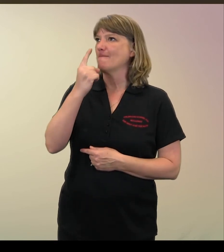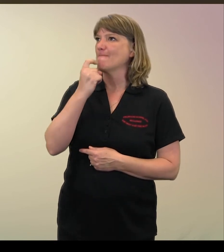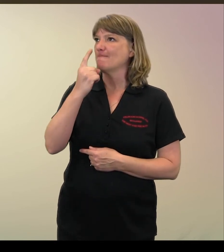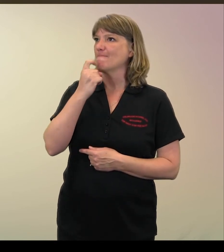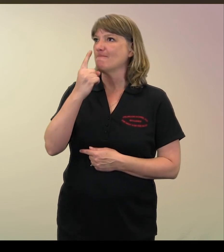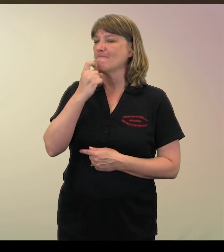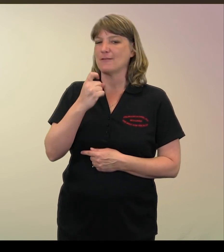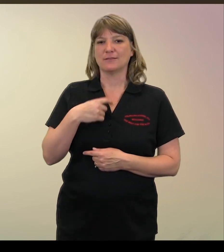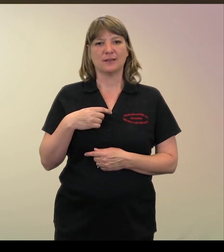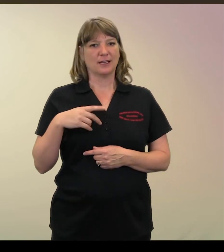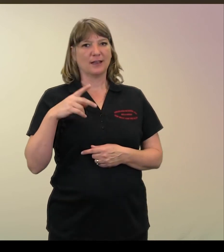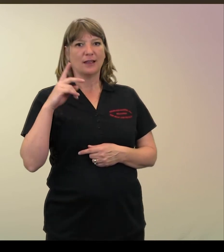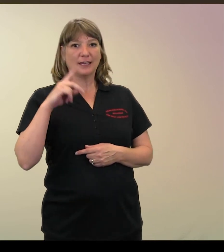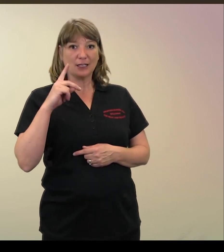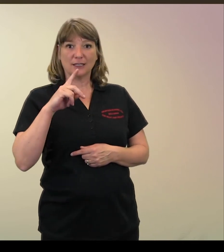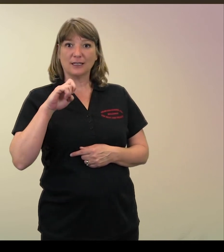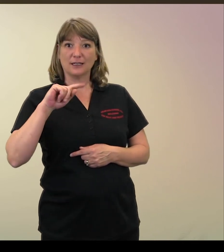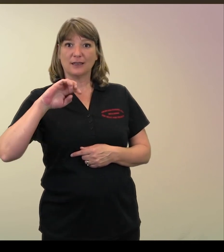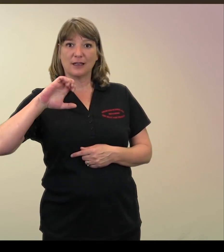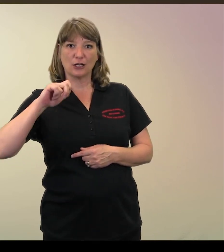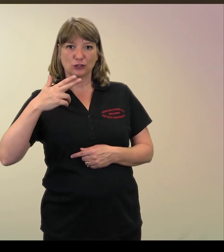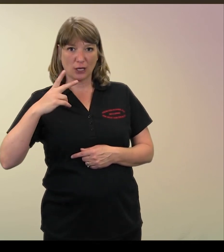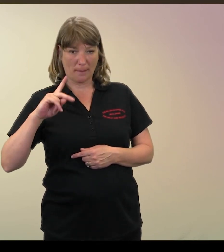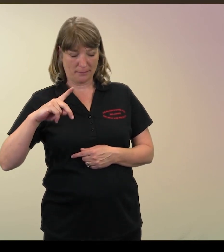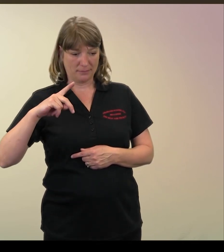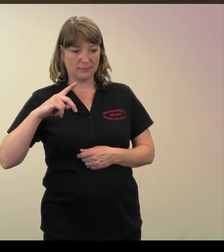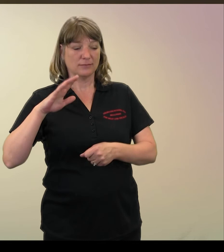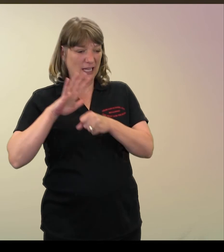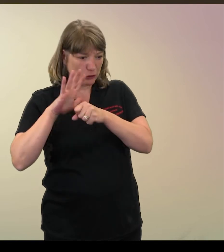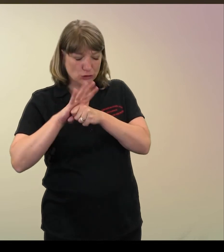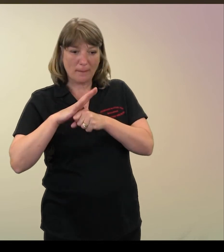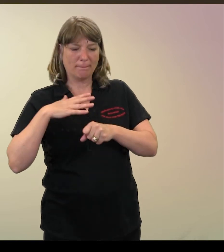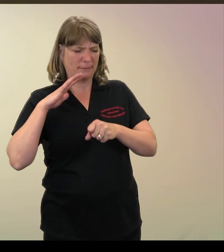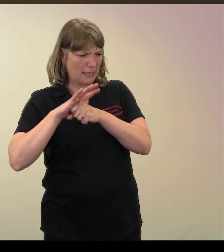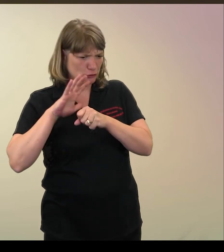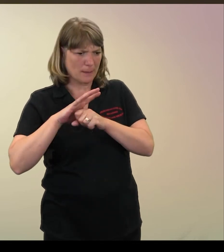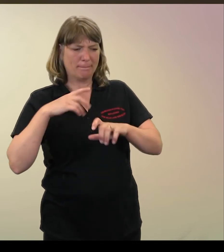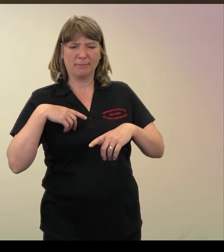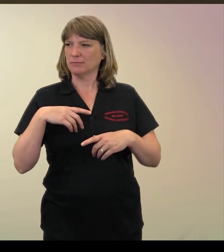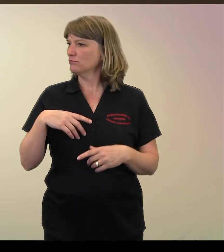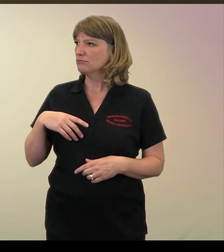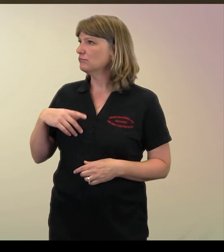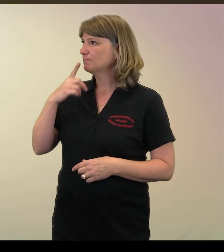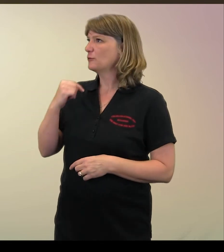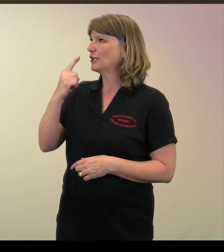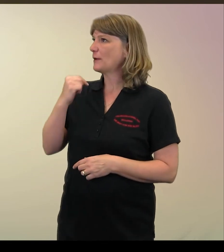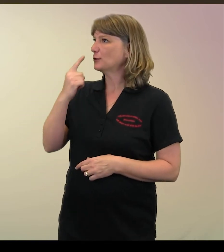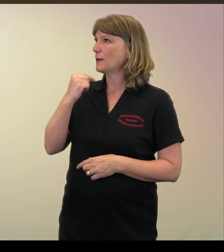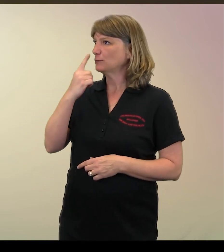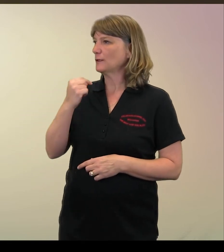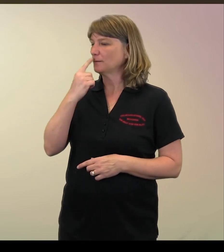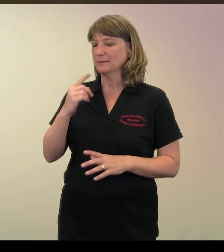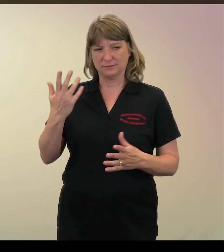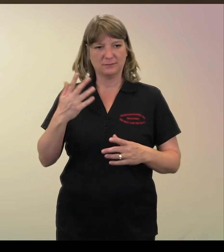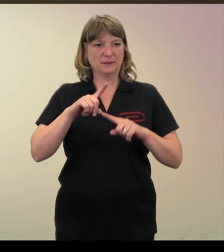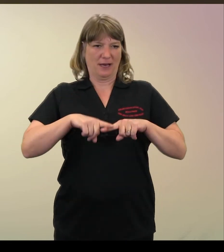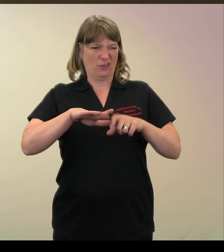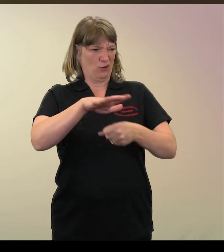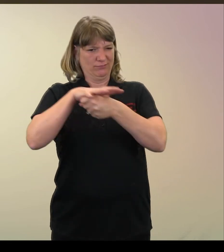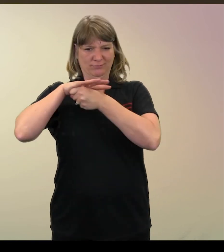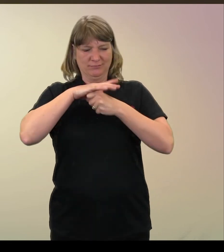red, even though for ketchup, even though everybody around them is signing ketchup or something different, depending on your regional sign for